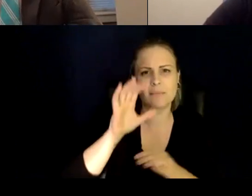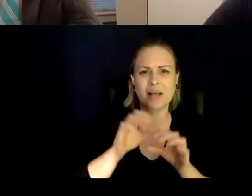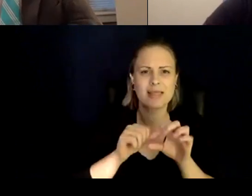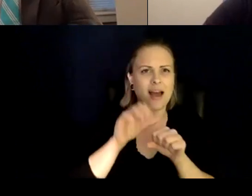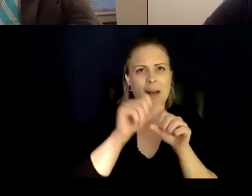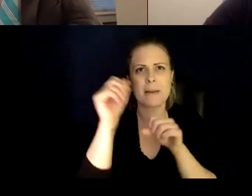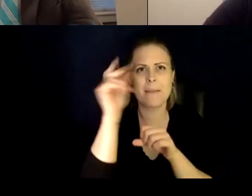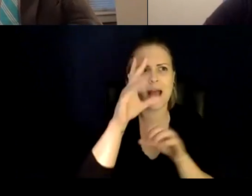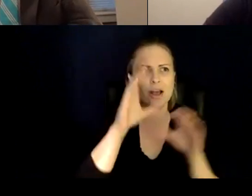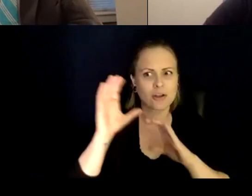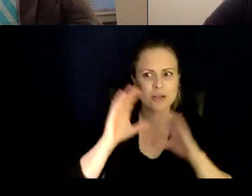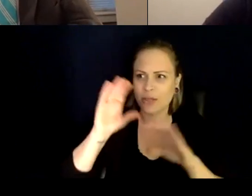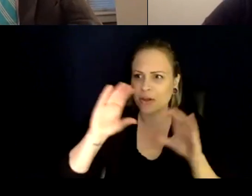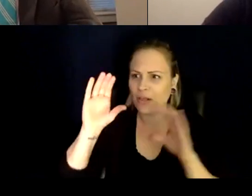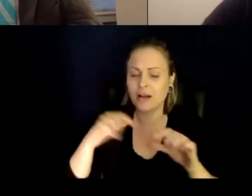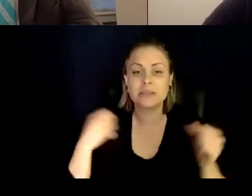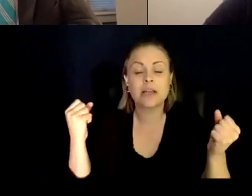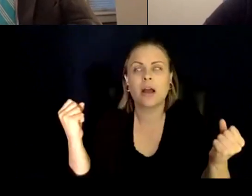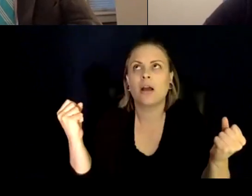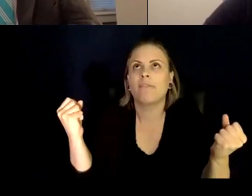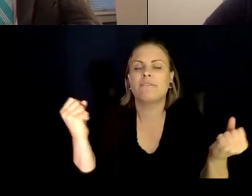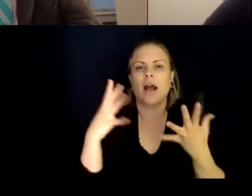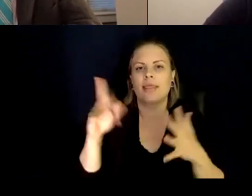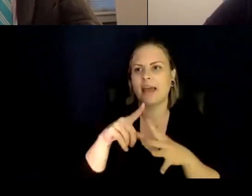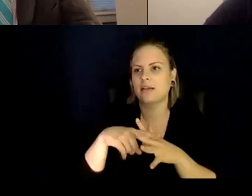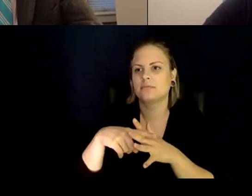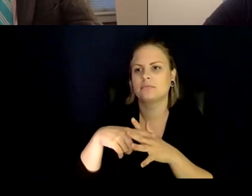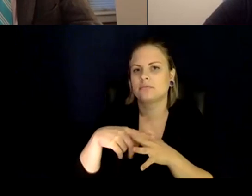up and looking and being terrified that they had slipped off.